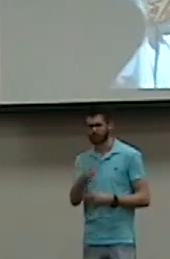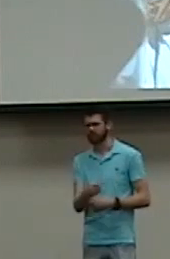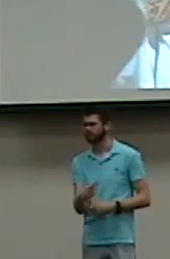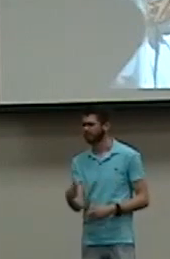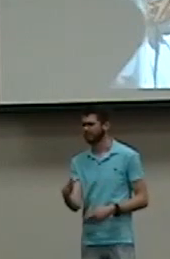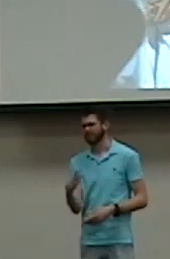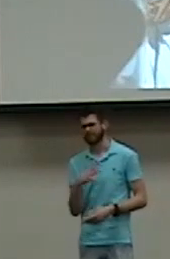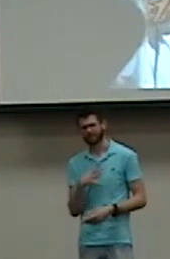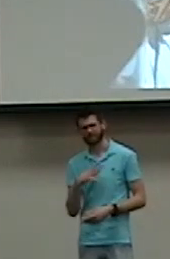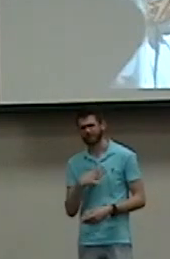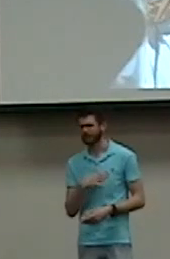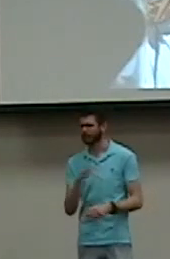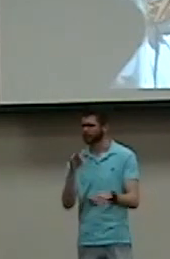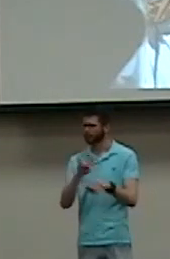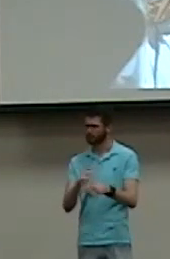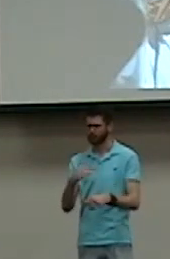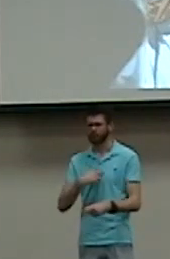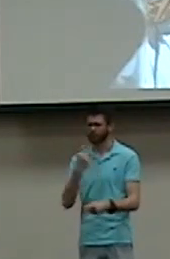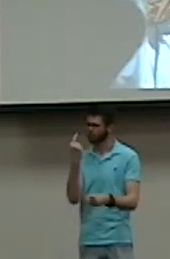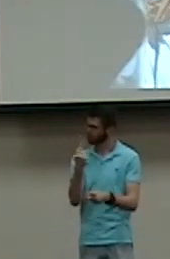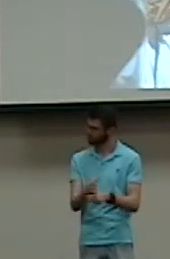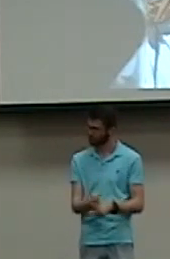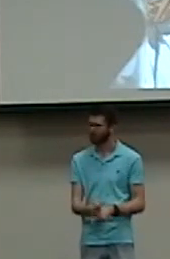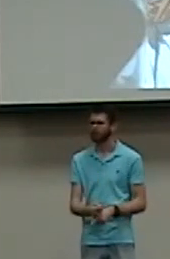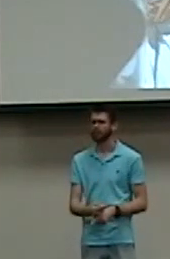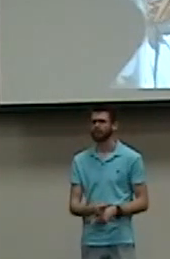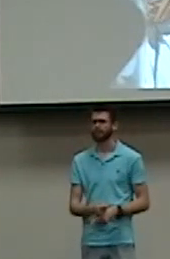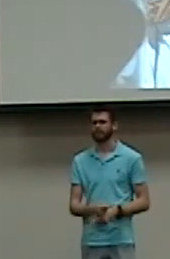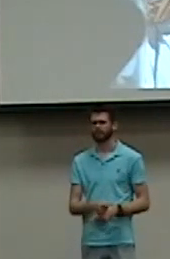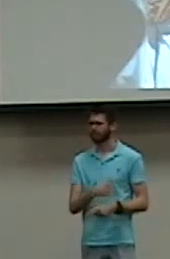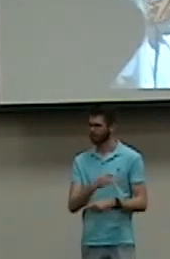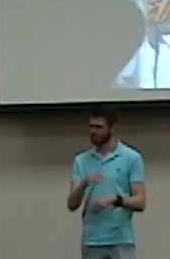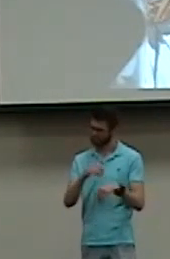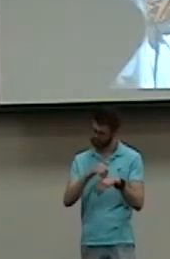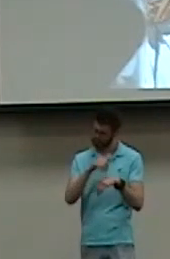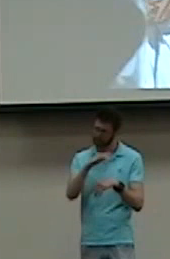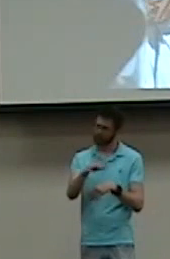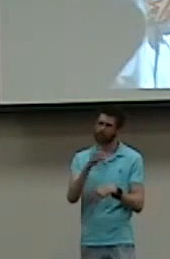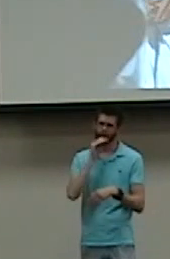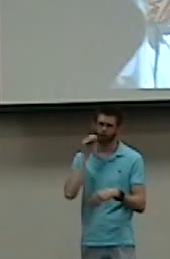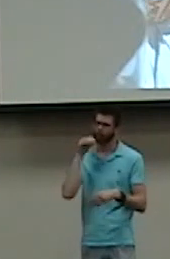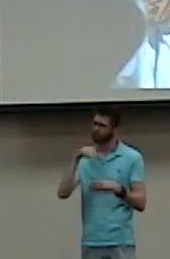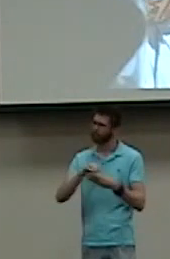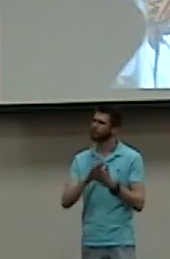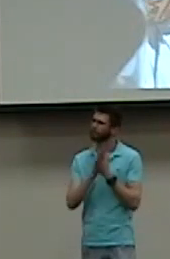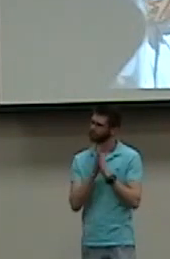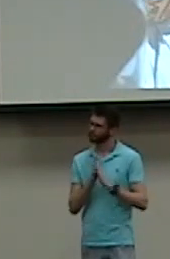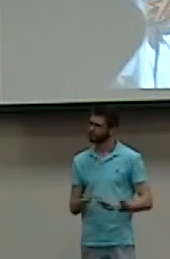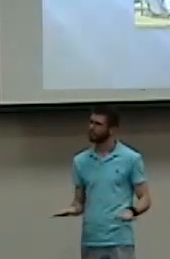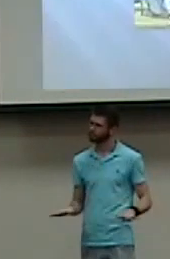what she has done is right. And he sends her on her way in peace.